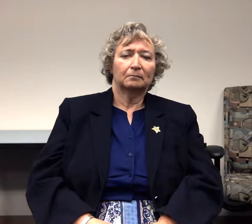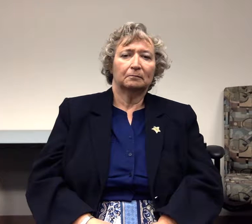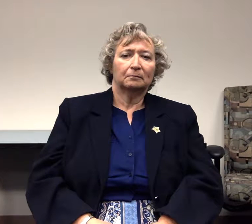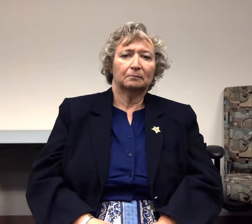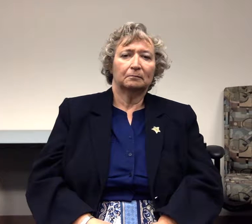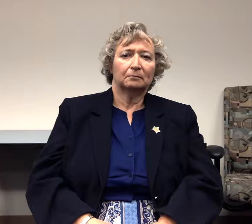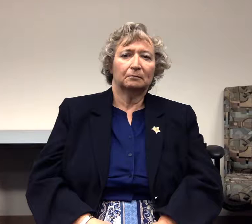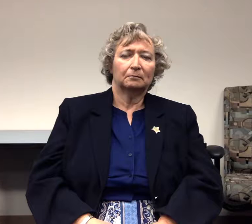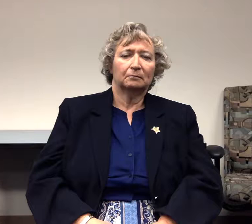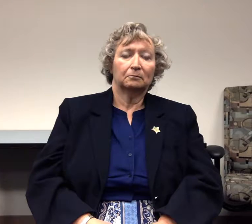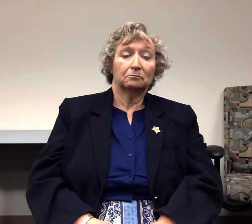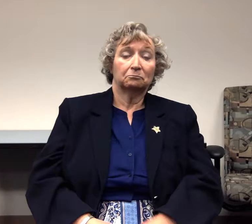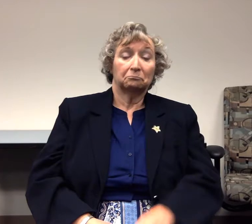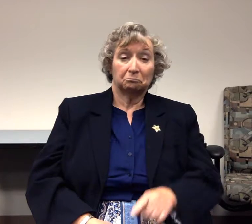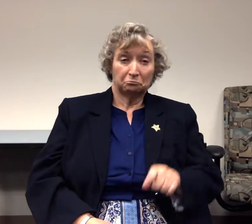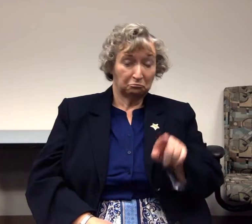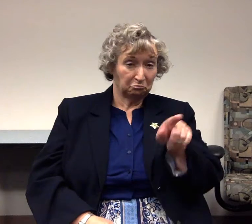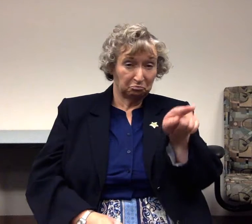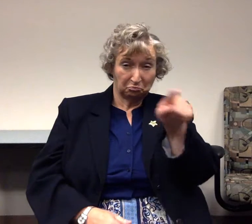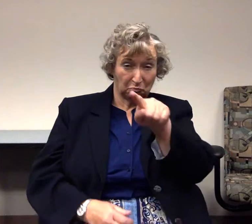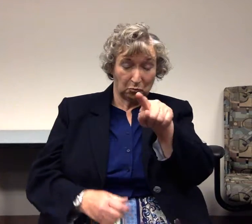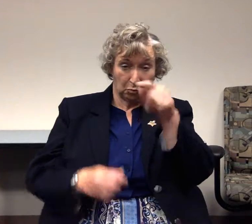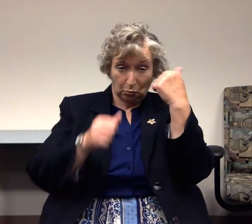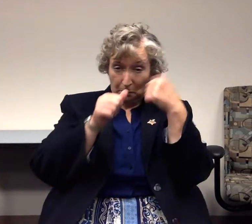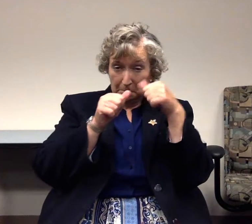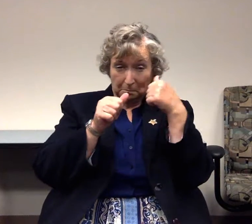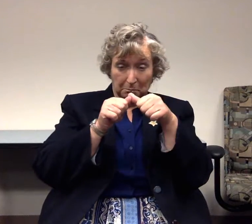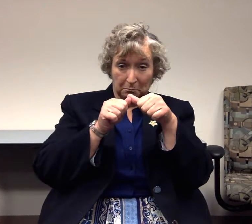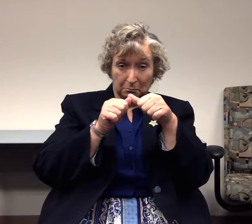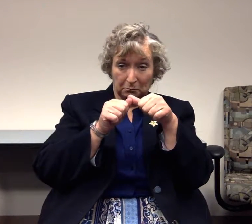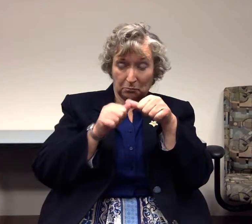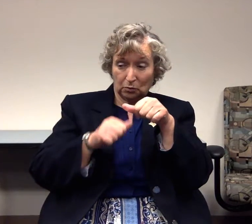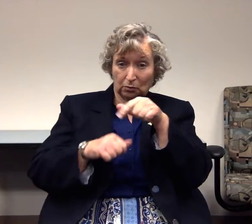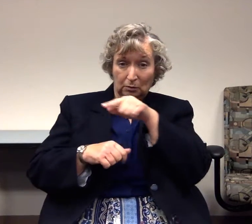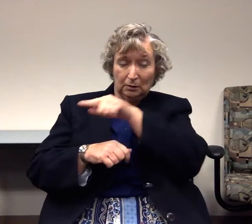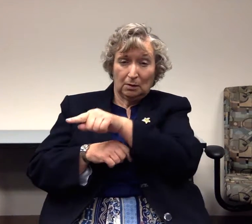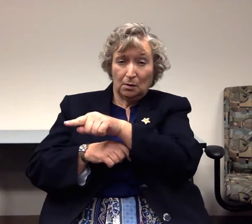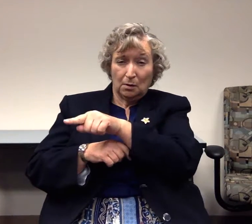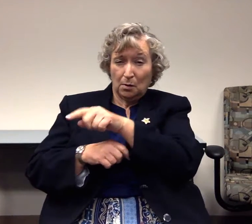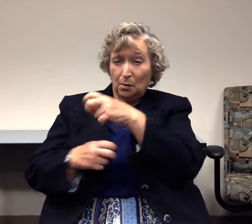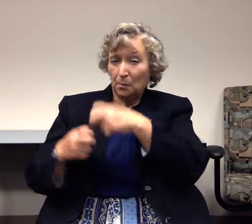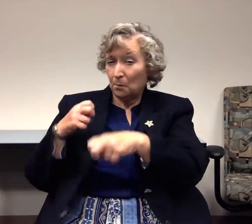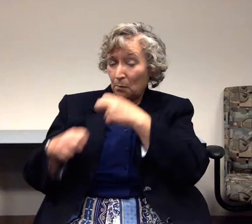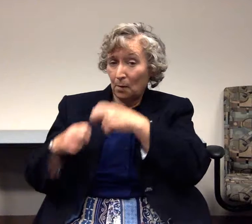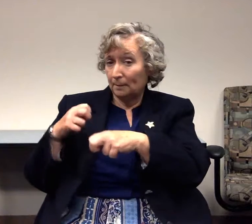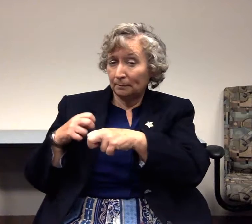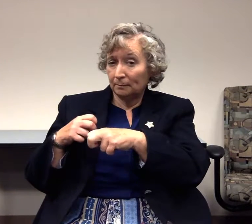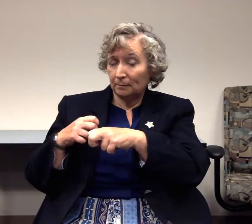a problem that Great Britain was having in the war? They had 2 major problems. Nick?